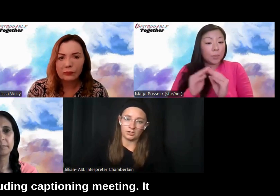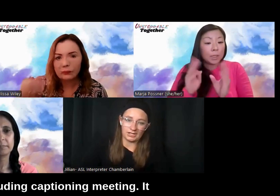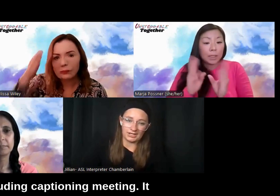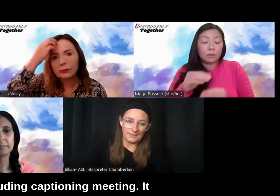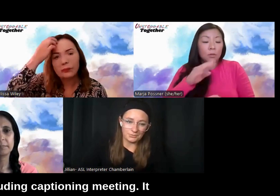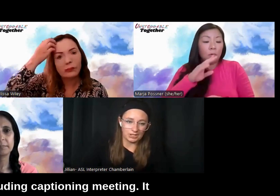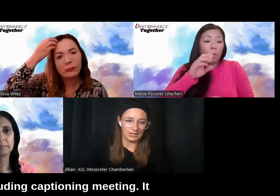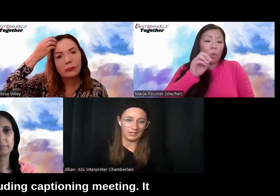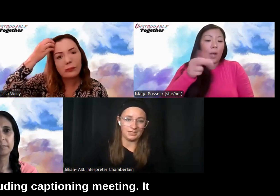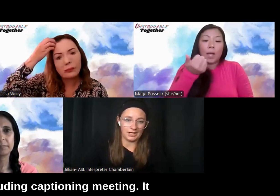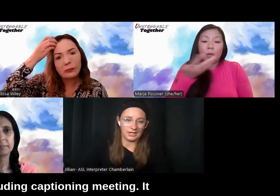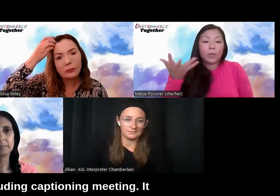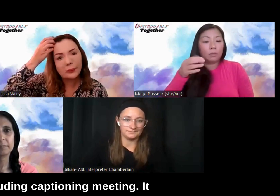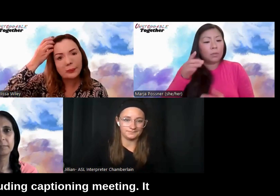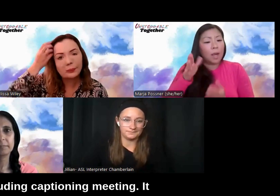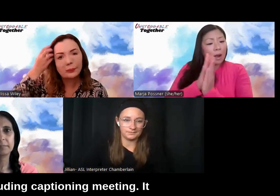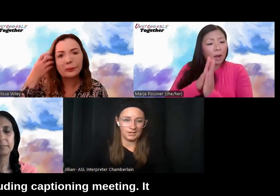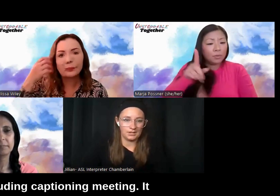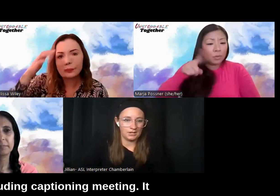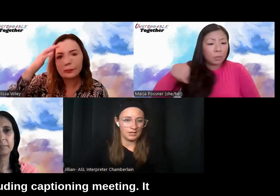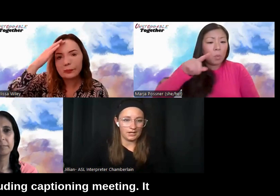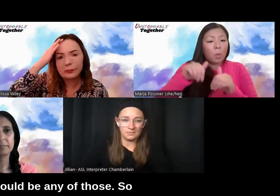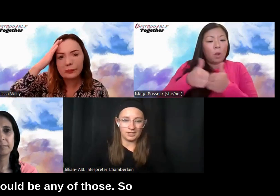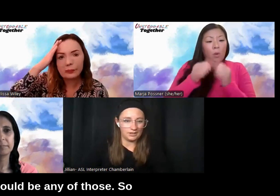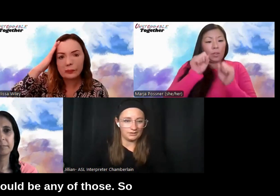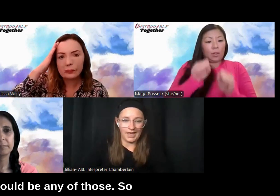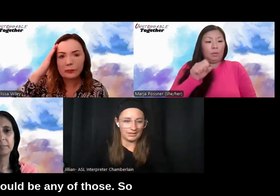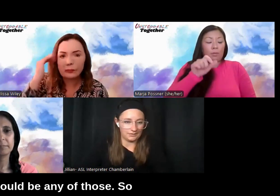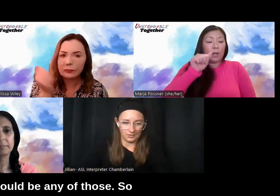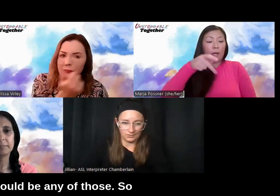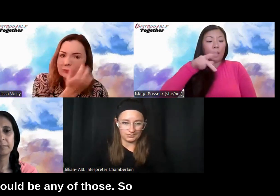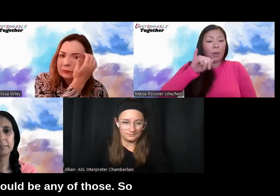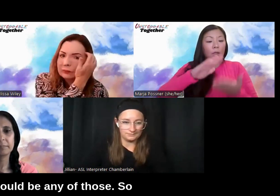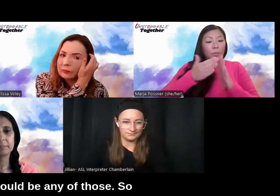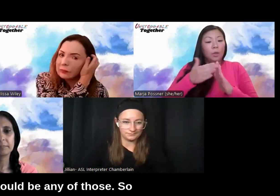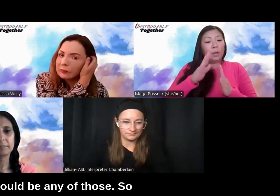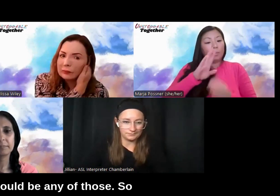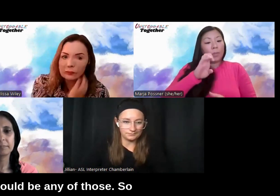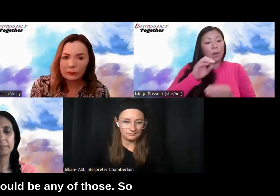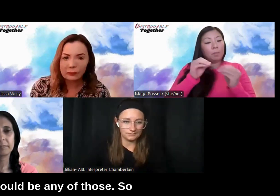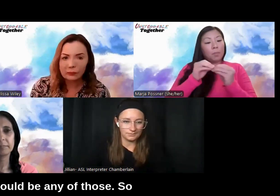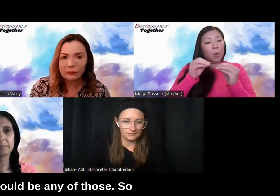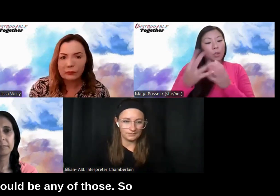or including captioning in a meeting. It could be any of those.